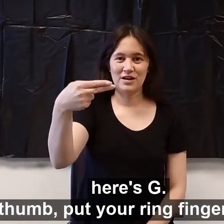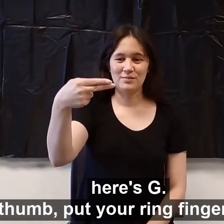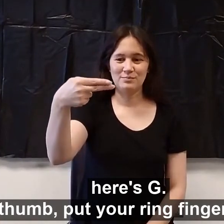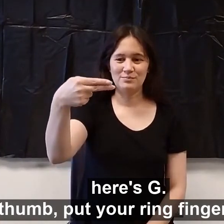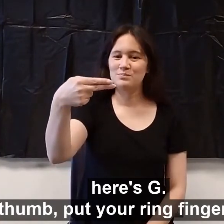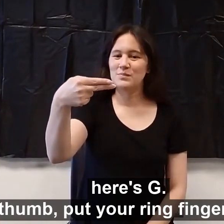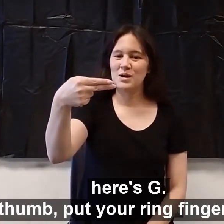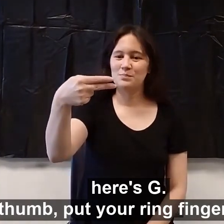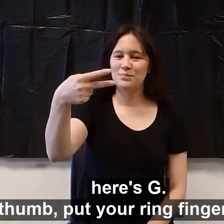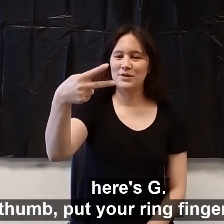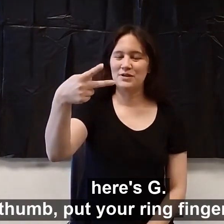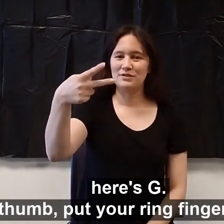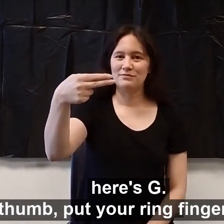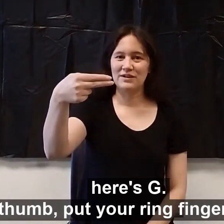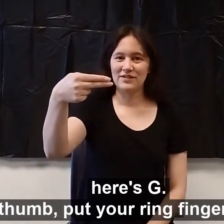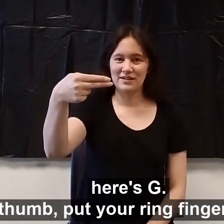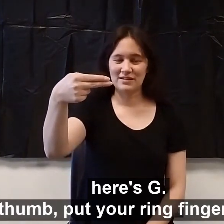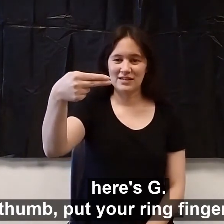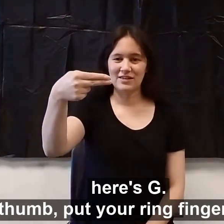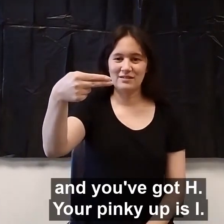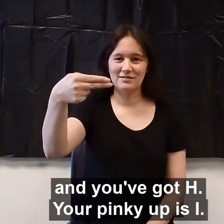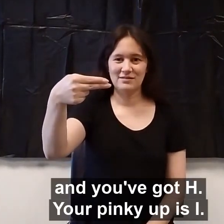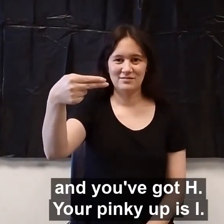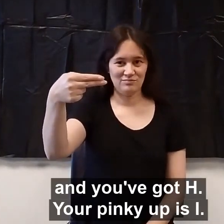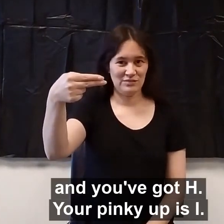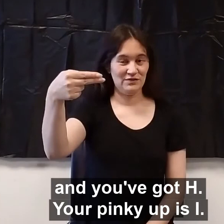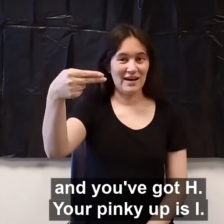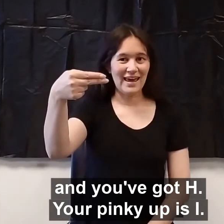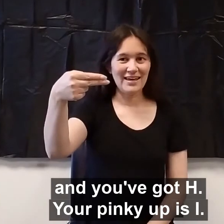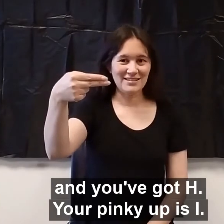thumb, put your ring finger out together, and you've got H,